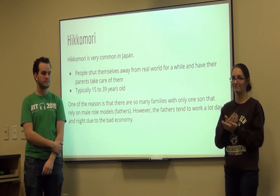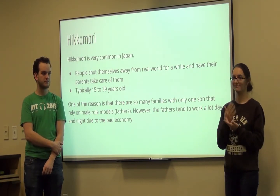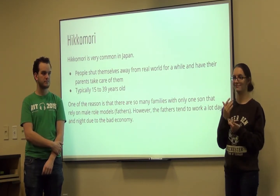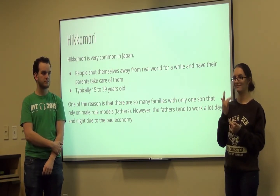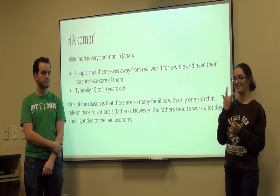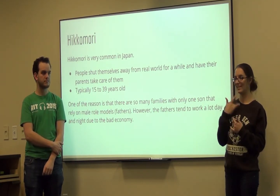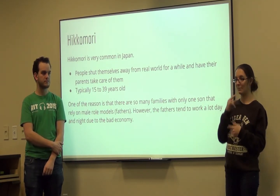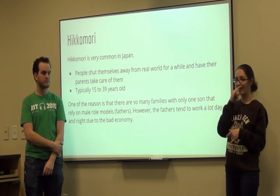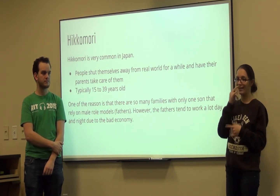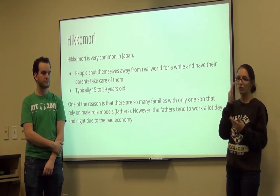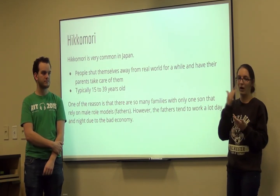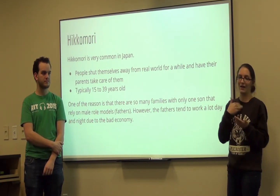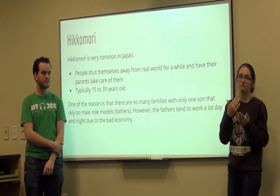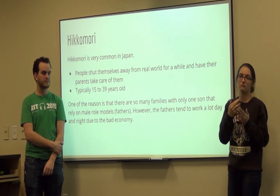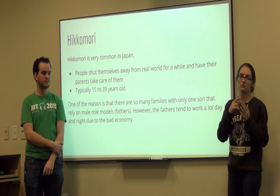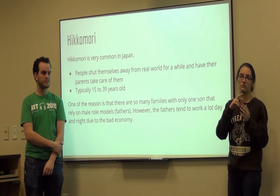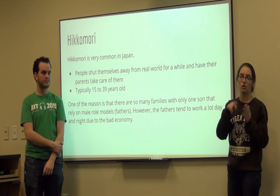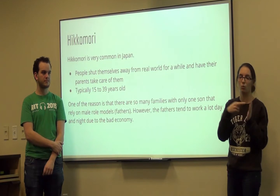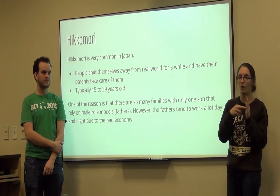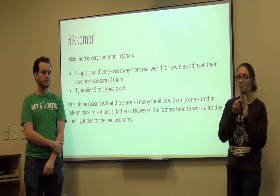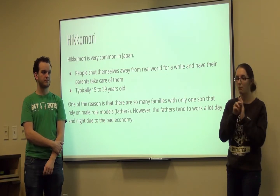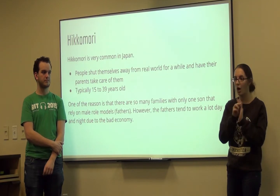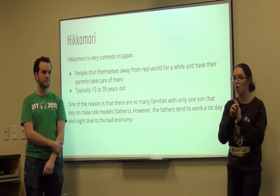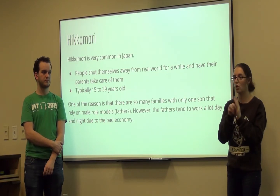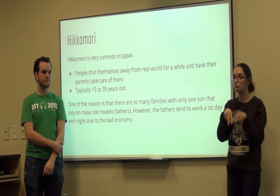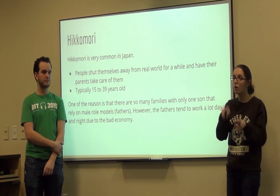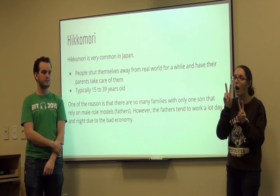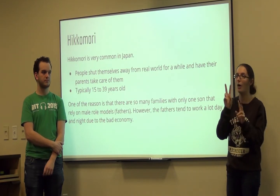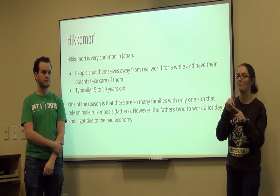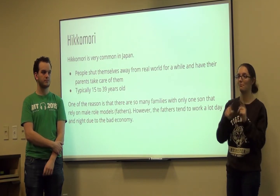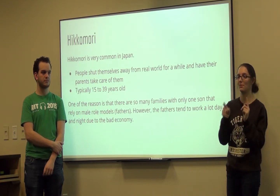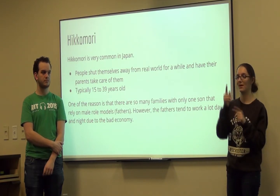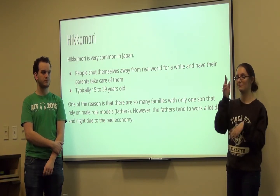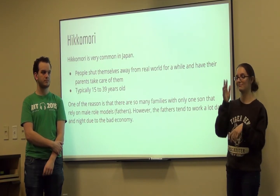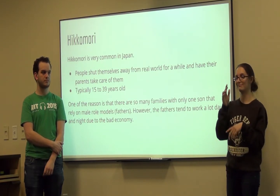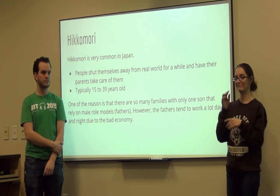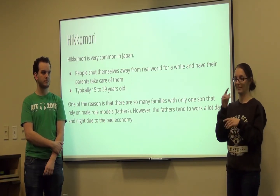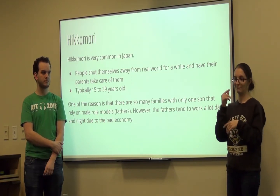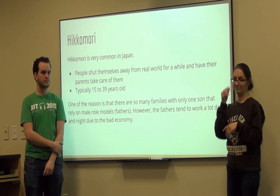who was usually one son, and they took on the role model position